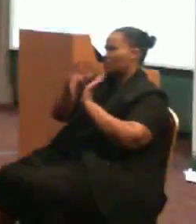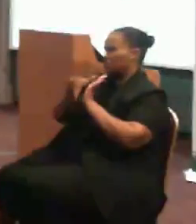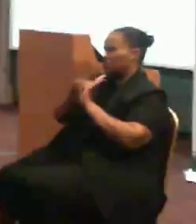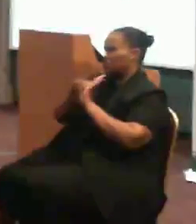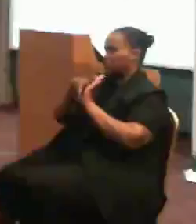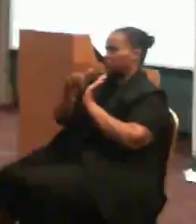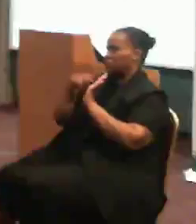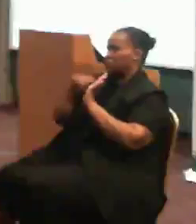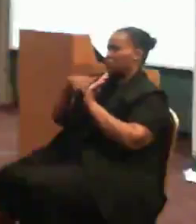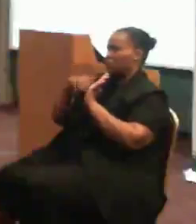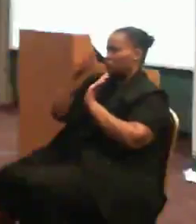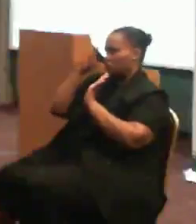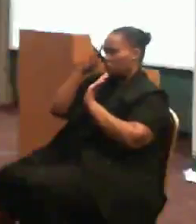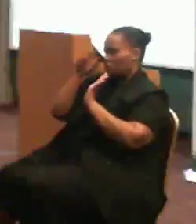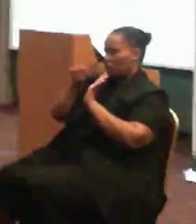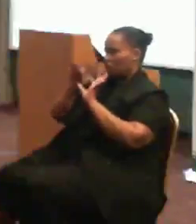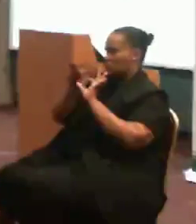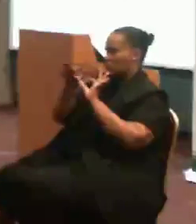is true?